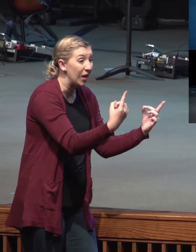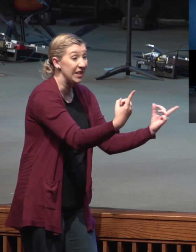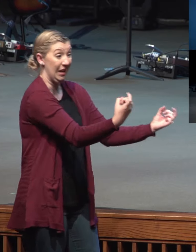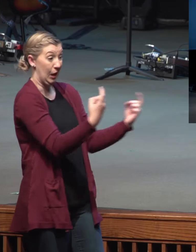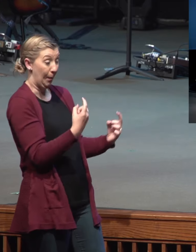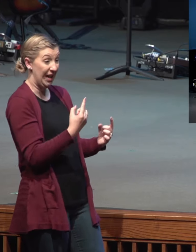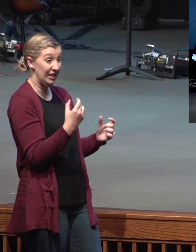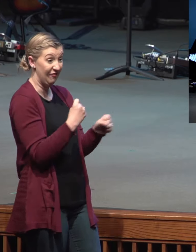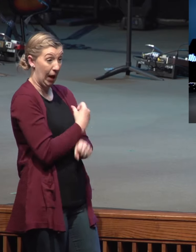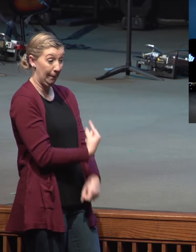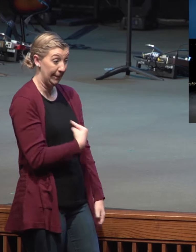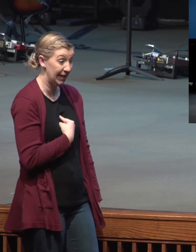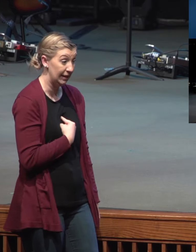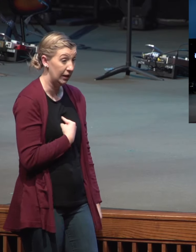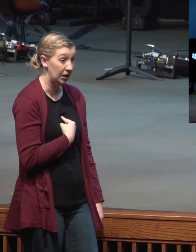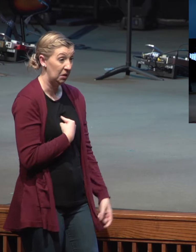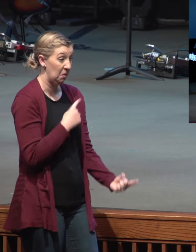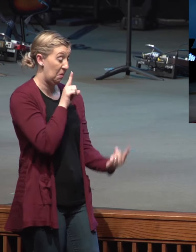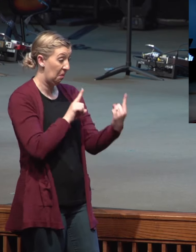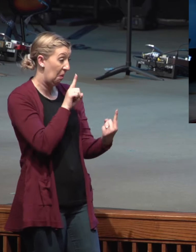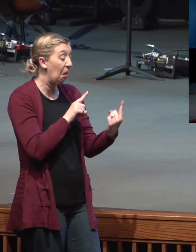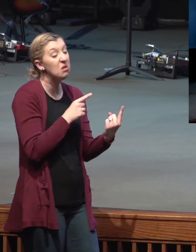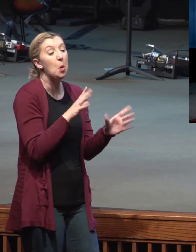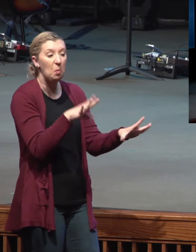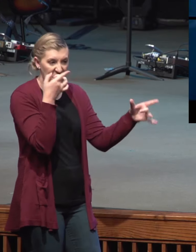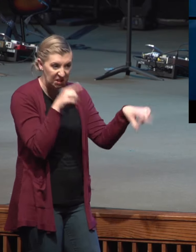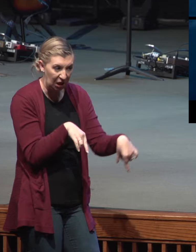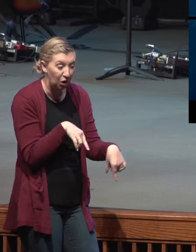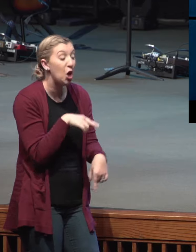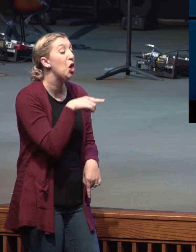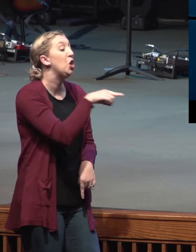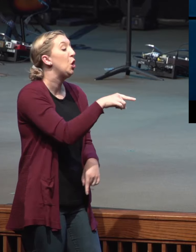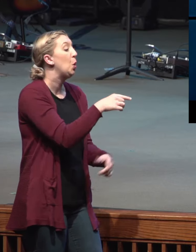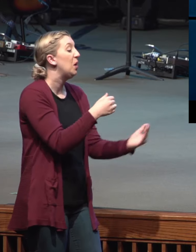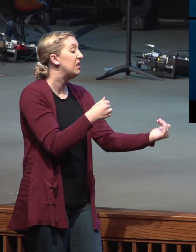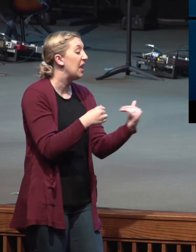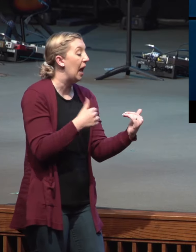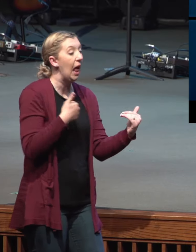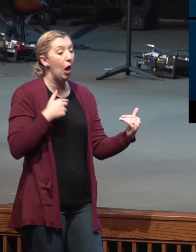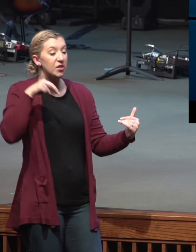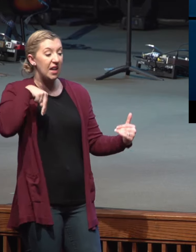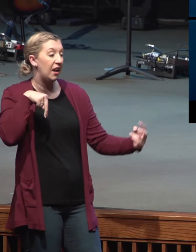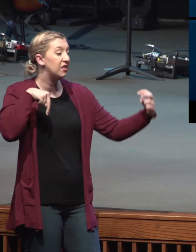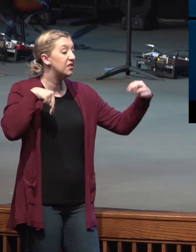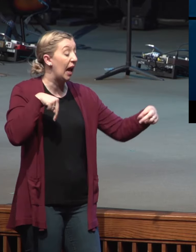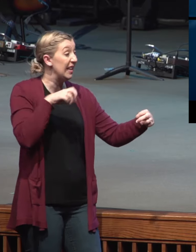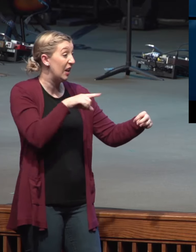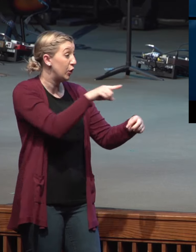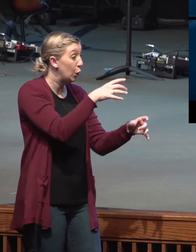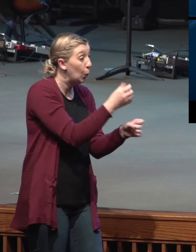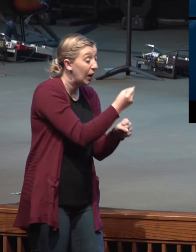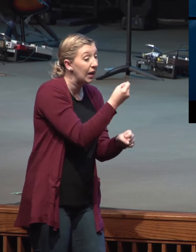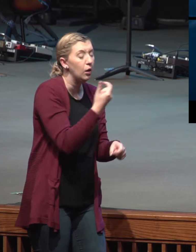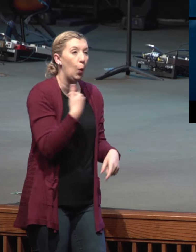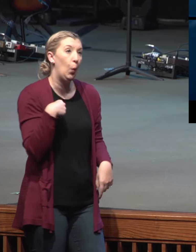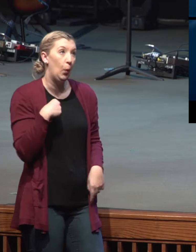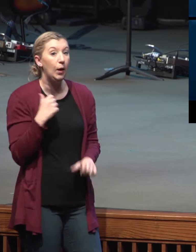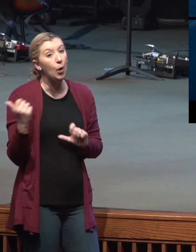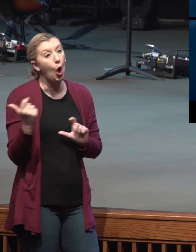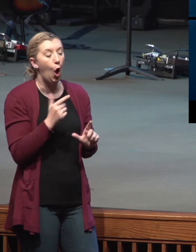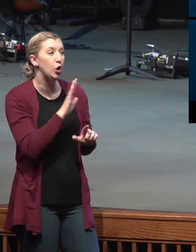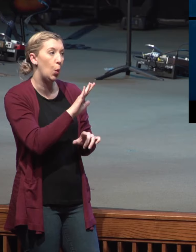fight me. So let's make a deal. You send one and I'll stand here. If you guys win, we will all